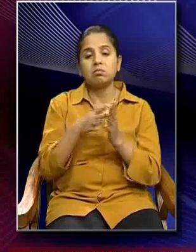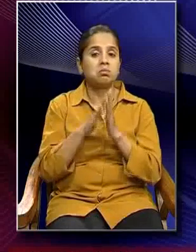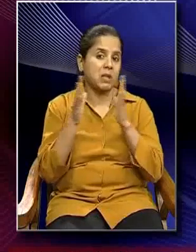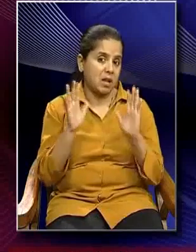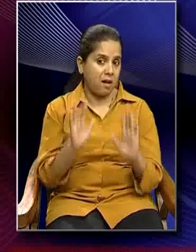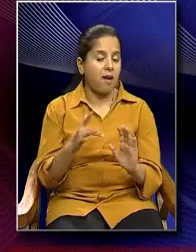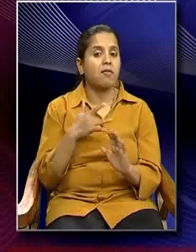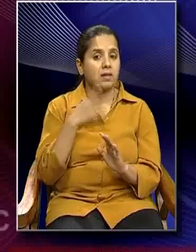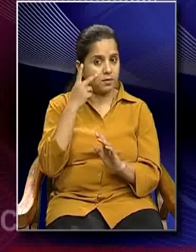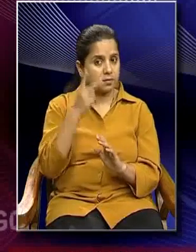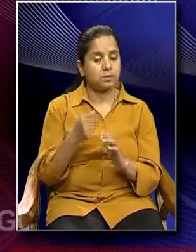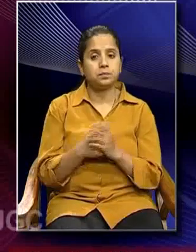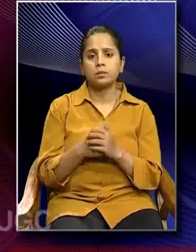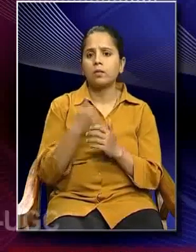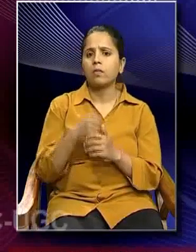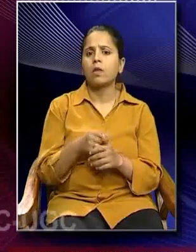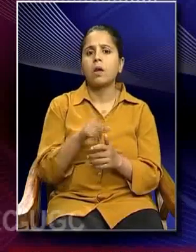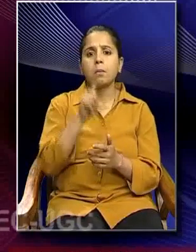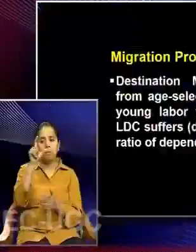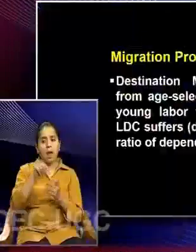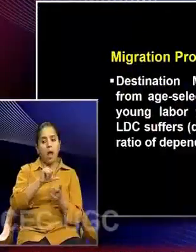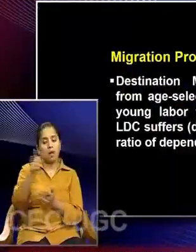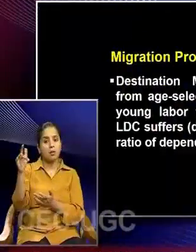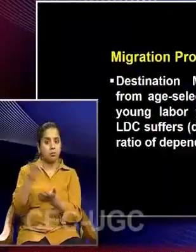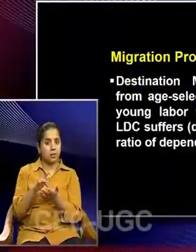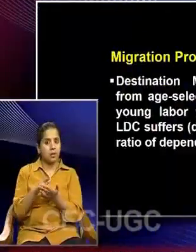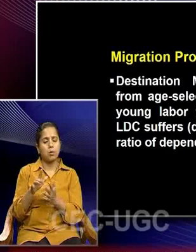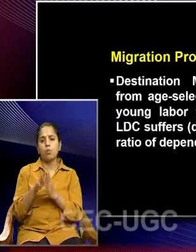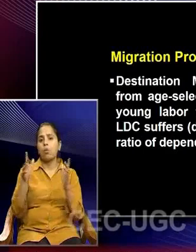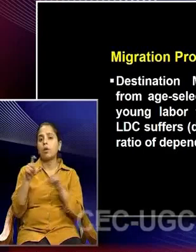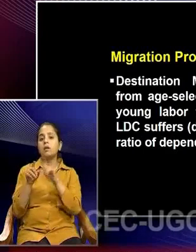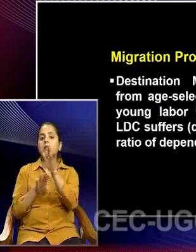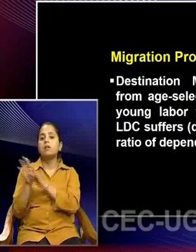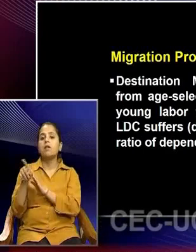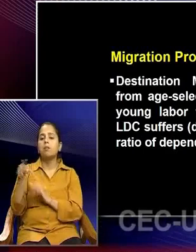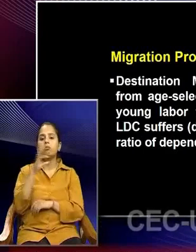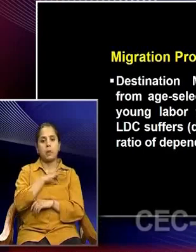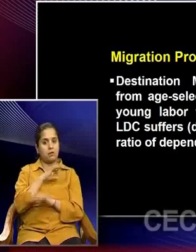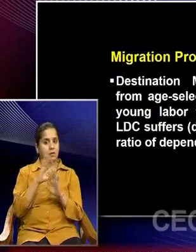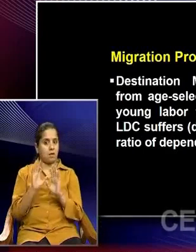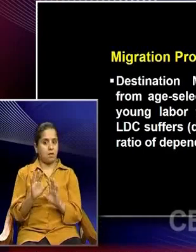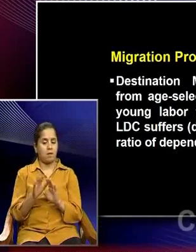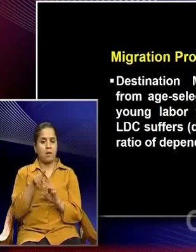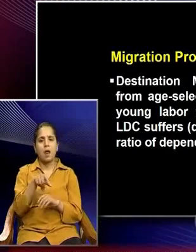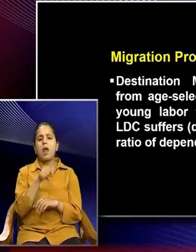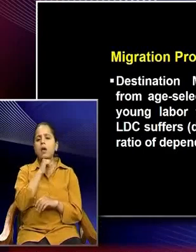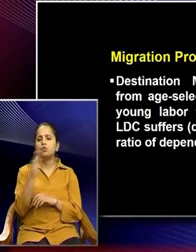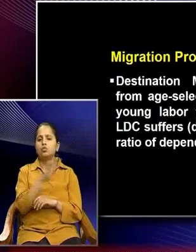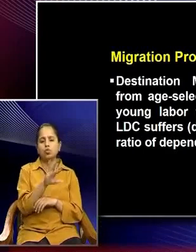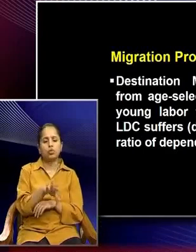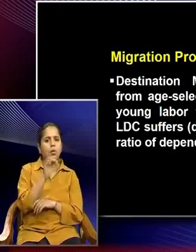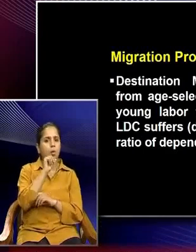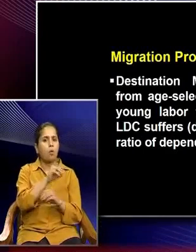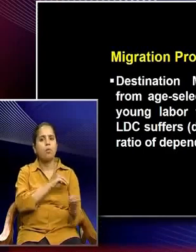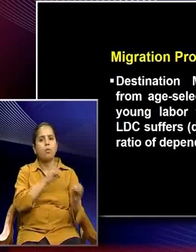reported. Now destination, most developed nations become benefit from the age selectivity of this